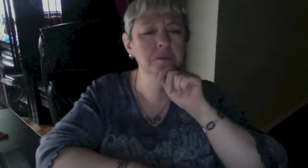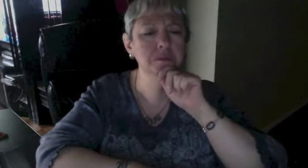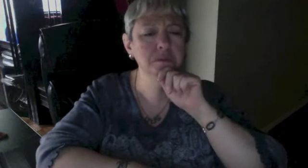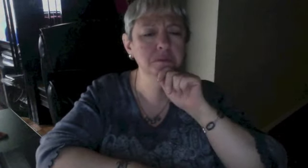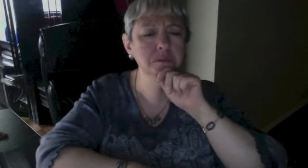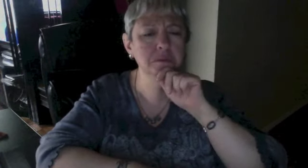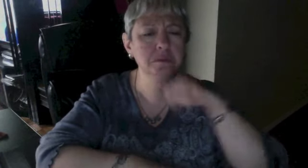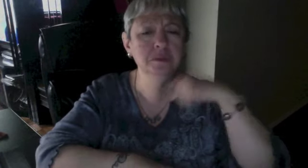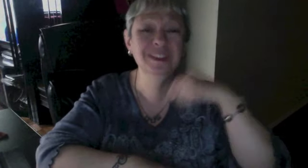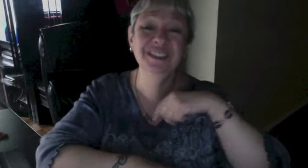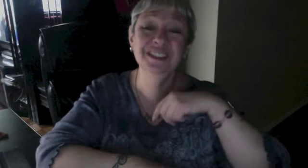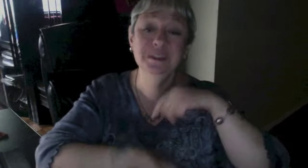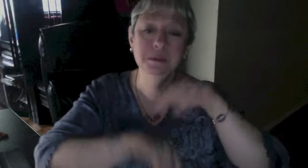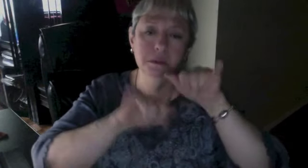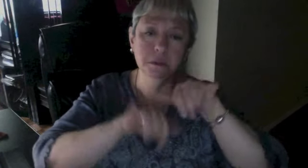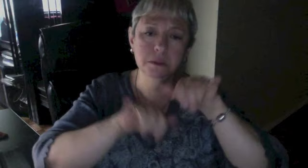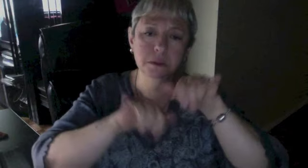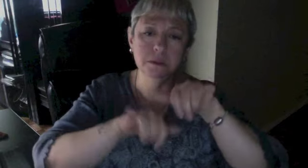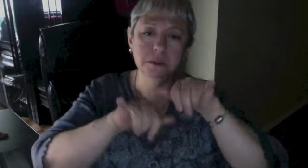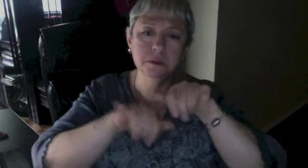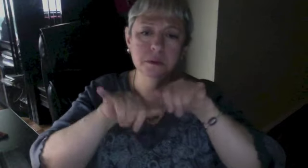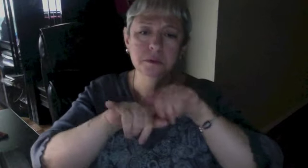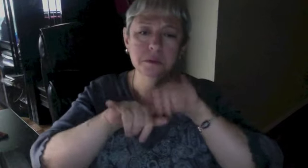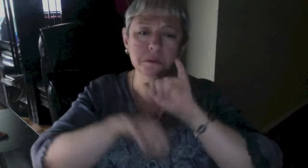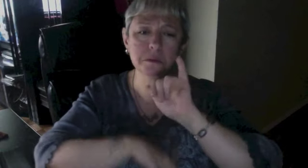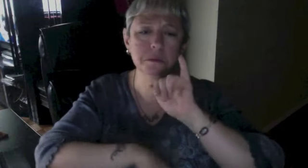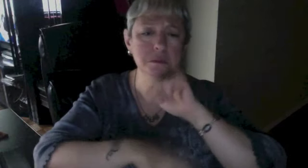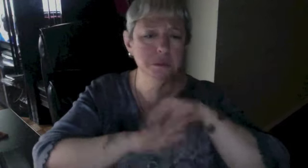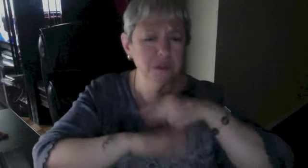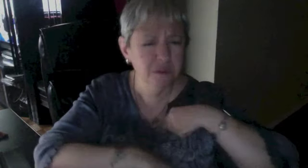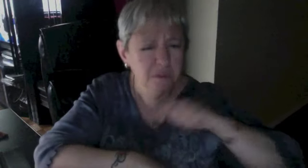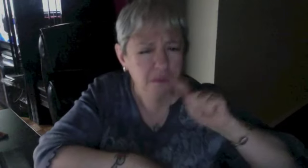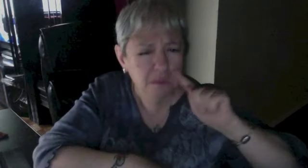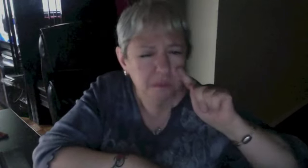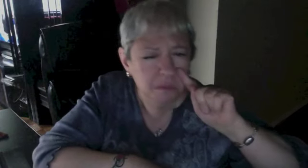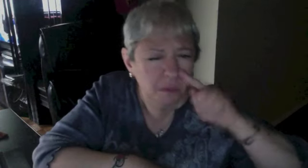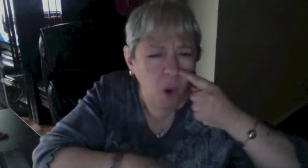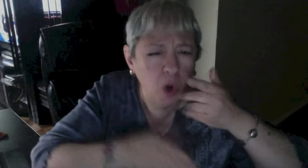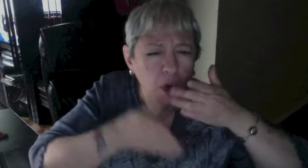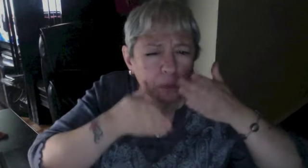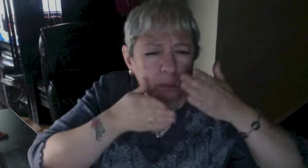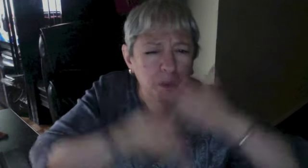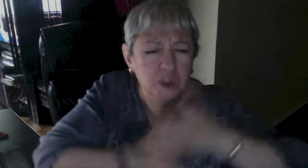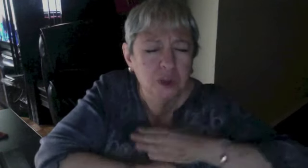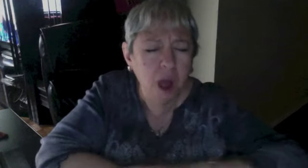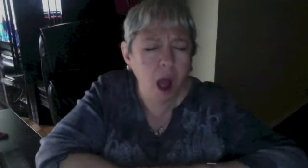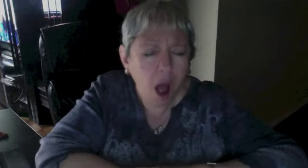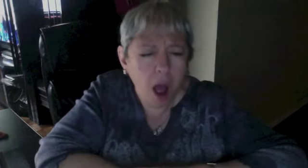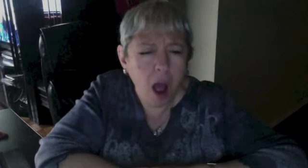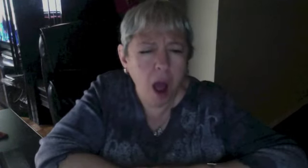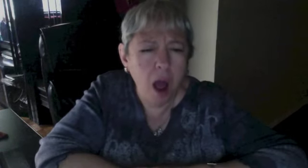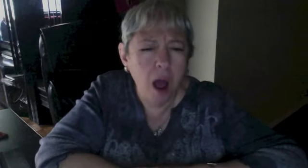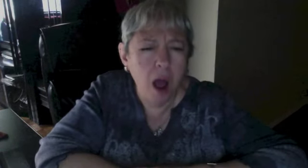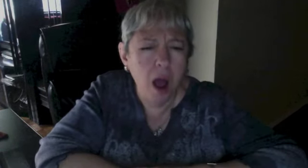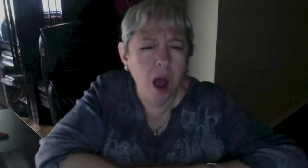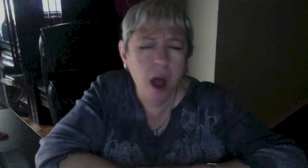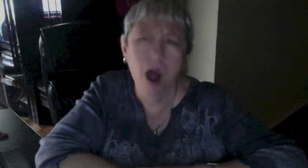devices. Our fiber-rich network can reach speeds up to 50 megs. It's time to call all over the world for just 1 cent a minute. You have to want it,